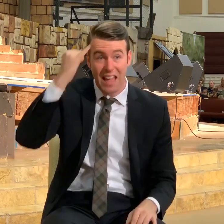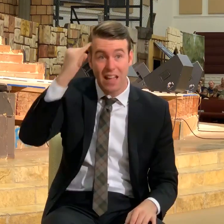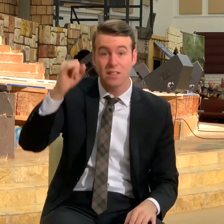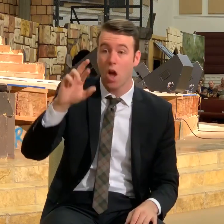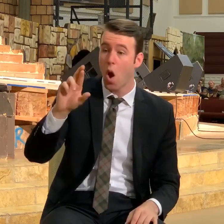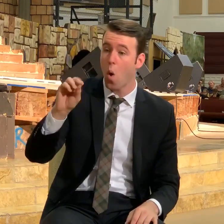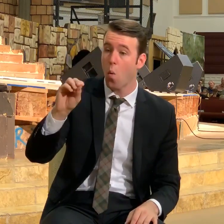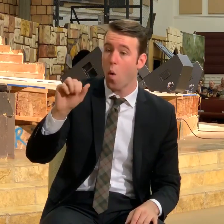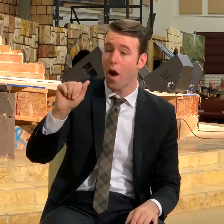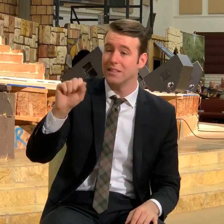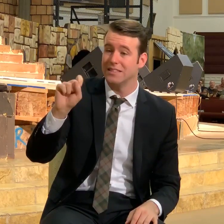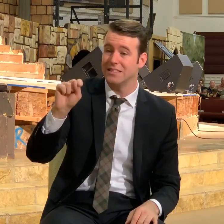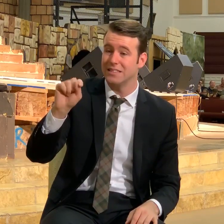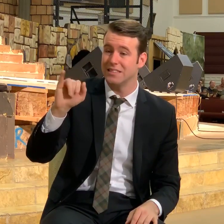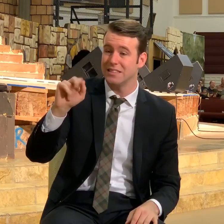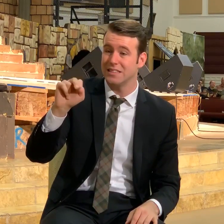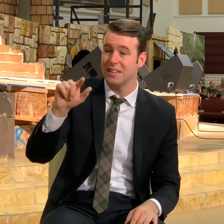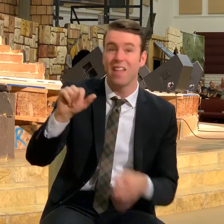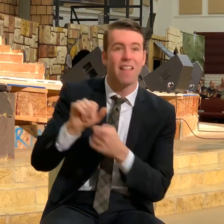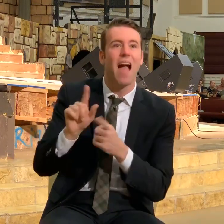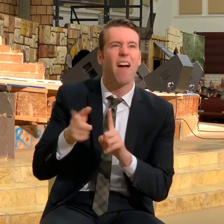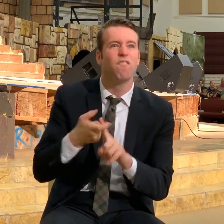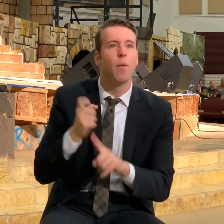of roasting came from.